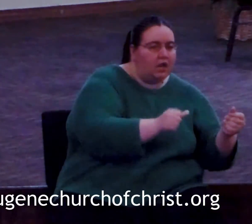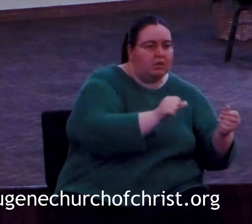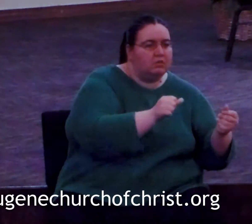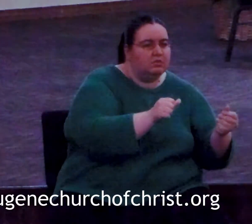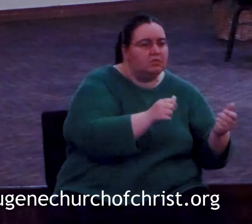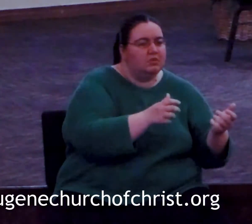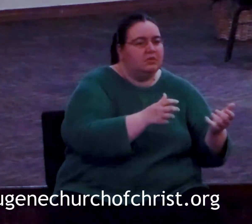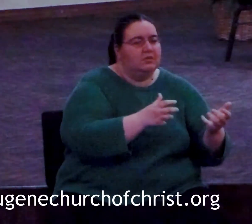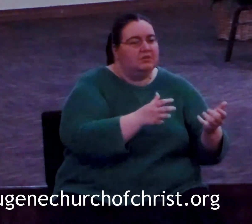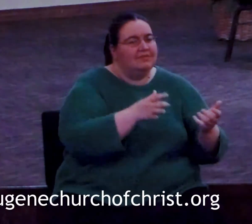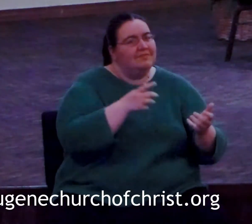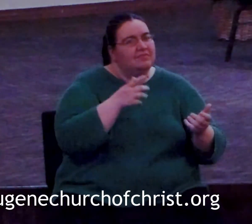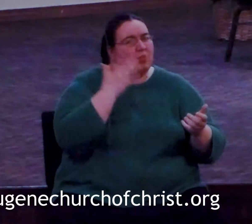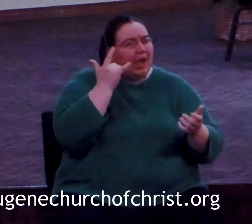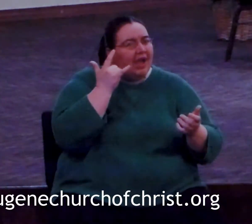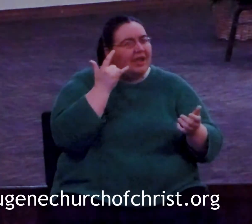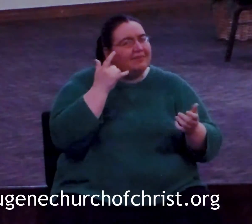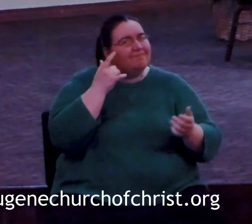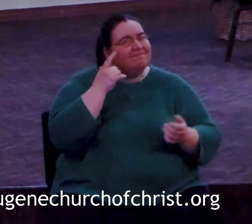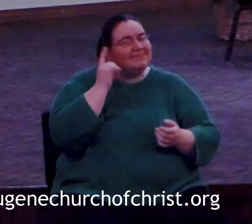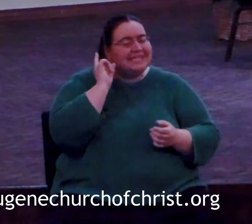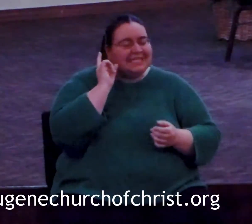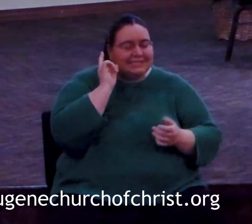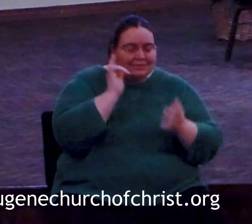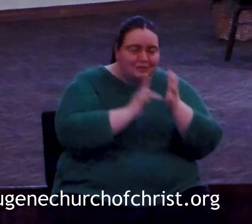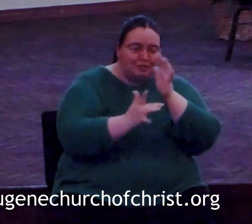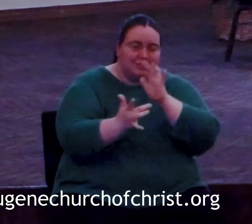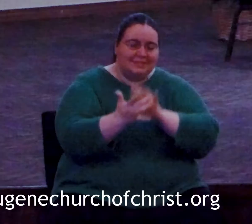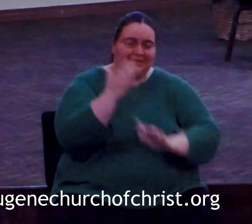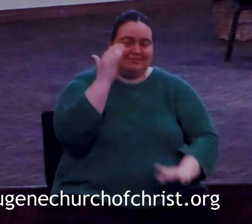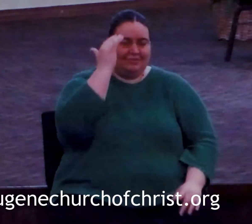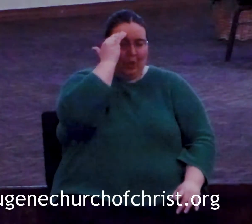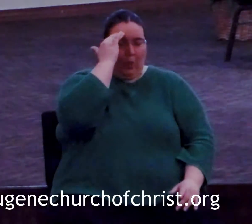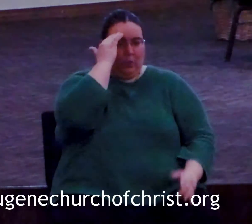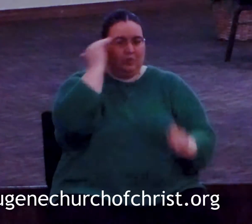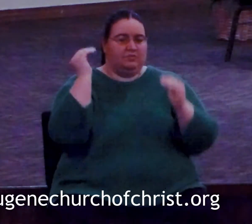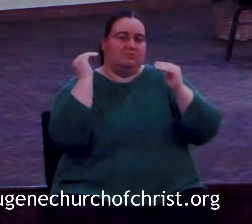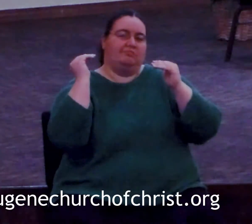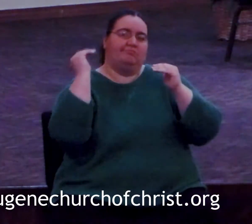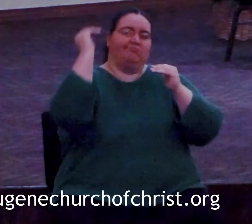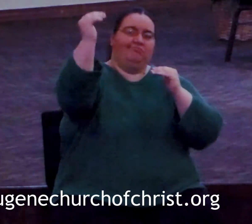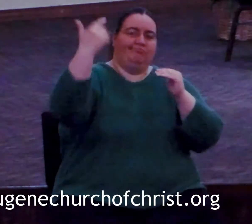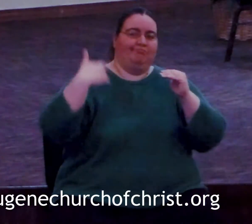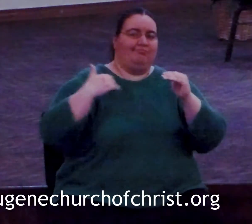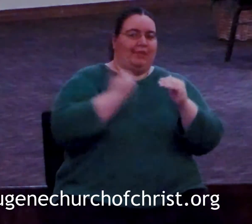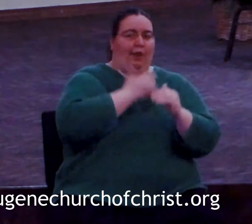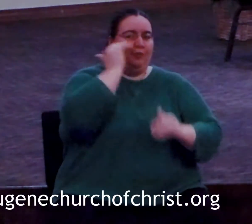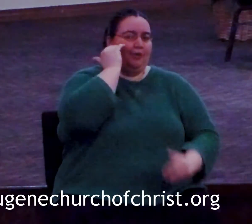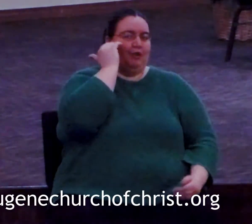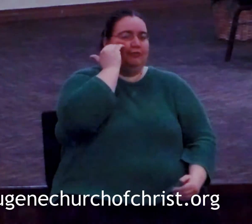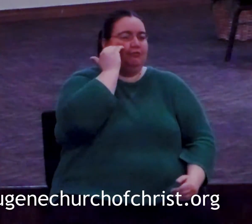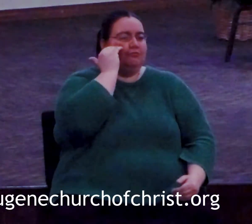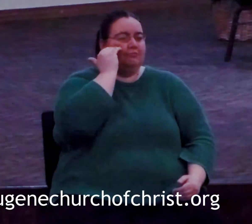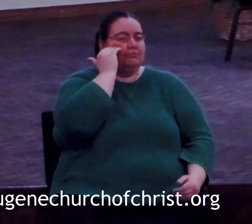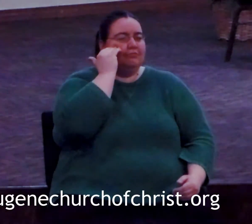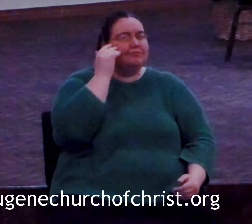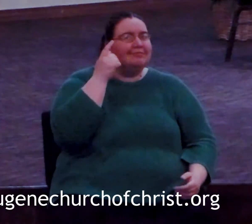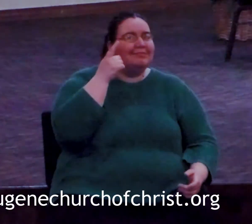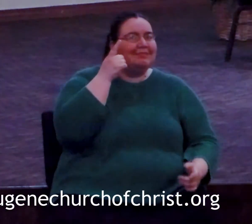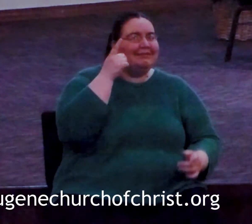know. He is the one who can be asleep on the cushion while the storm is going on. He has an